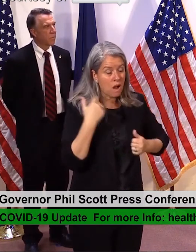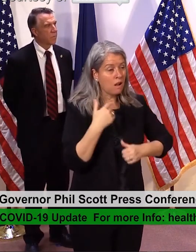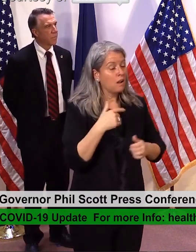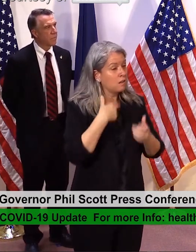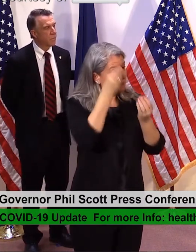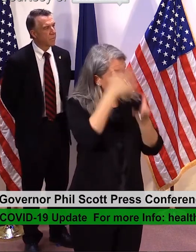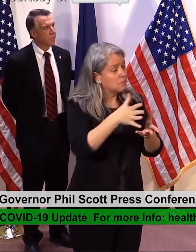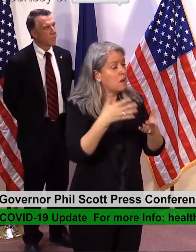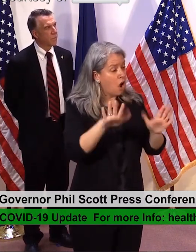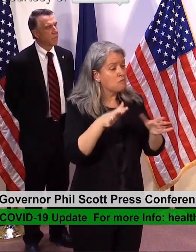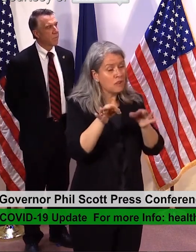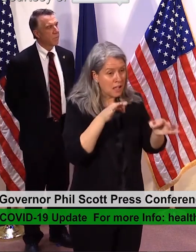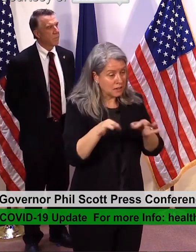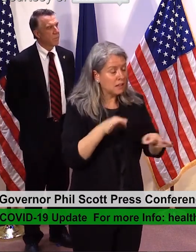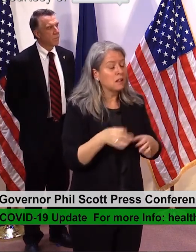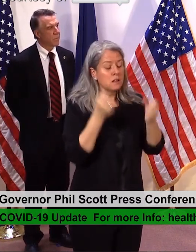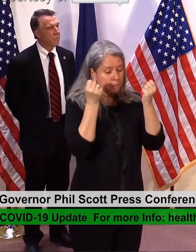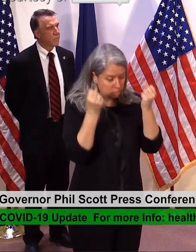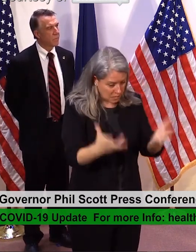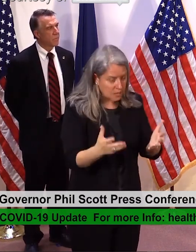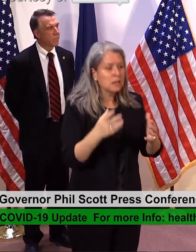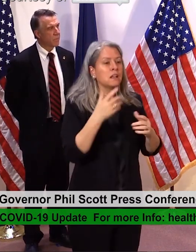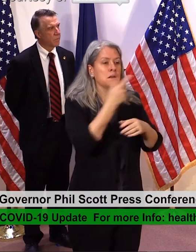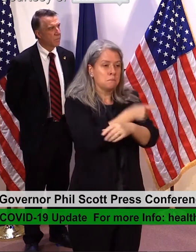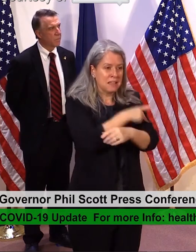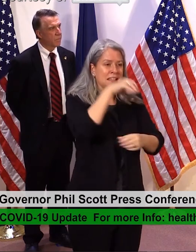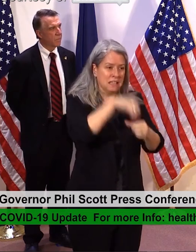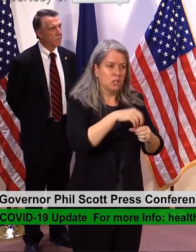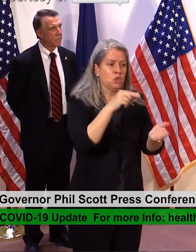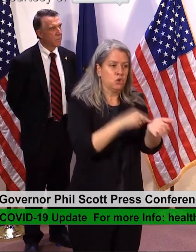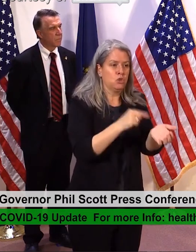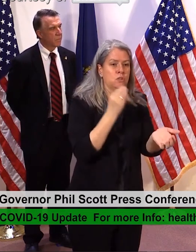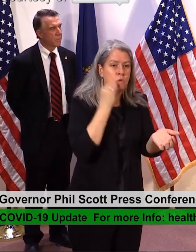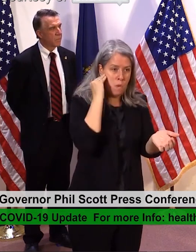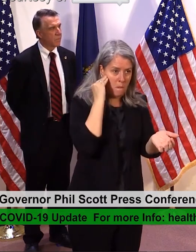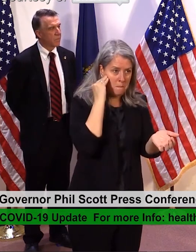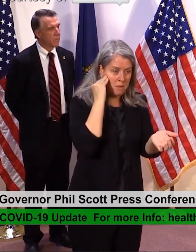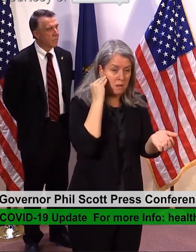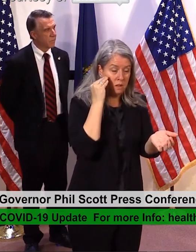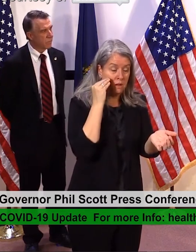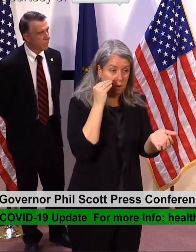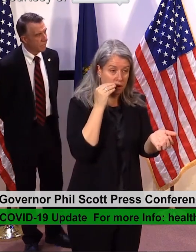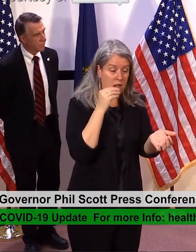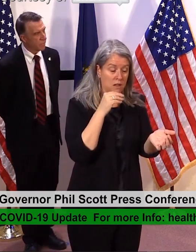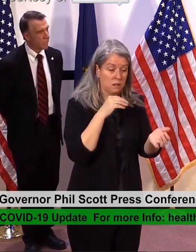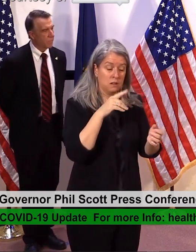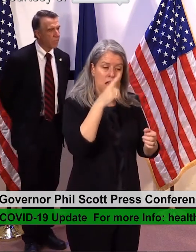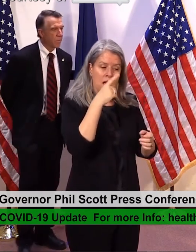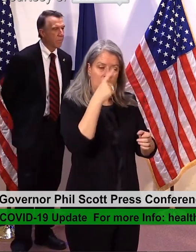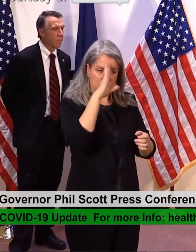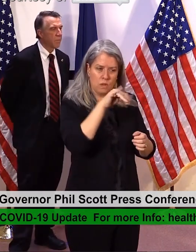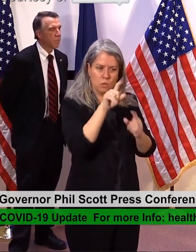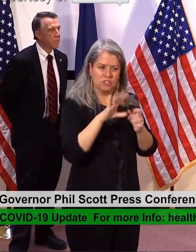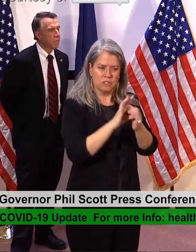conferences. There's a large number of patients, specifically because this was in reference to Burlington Health